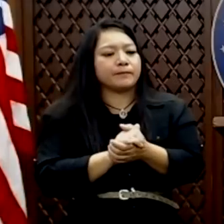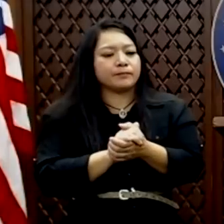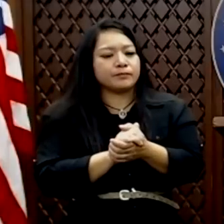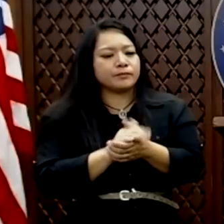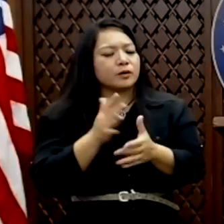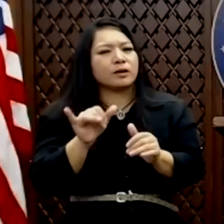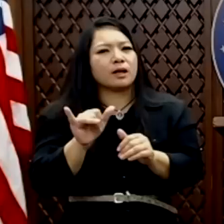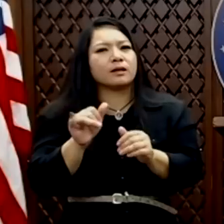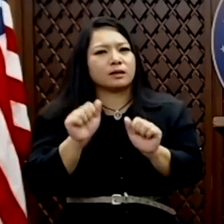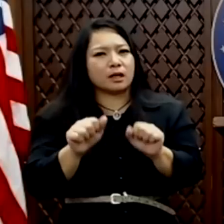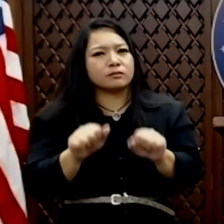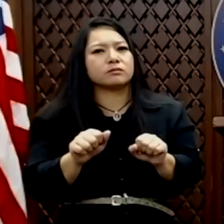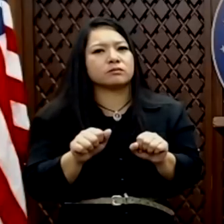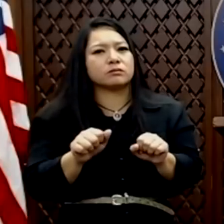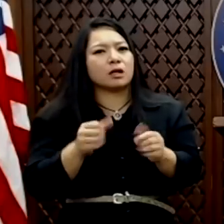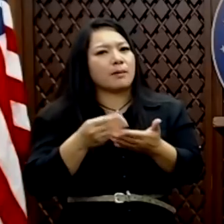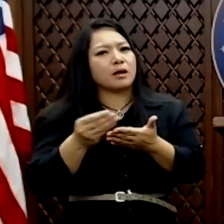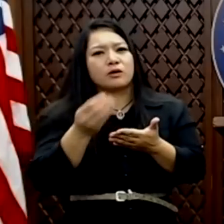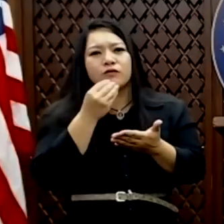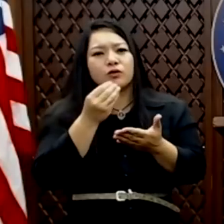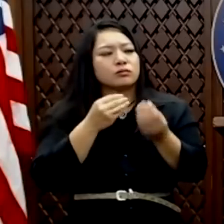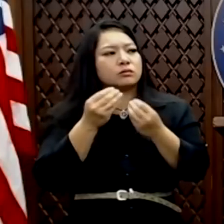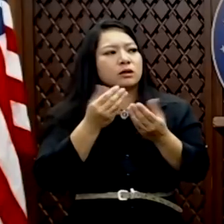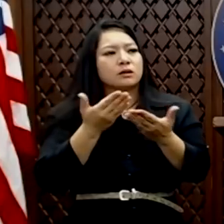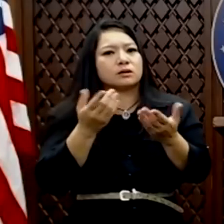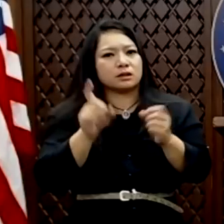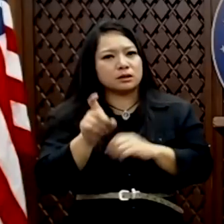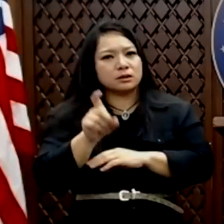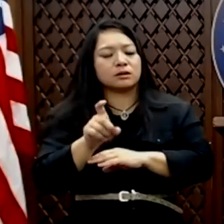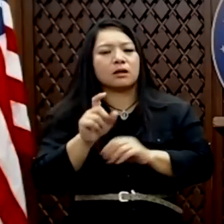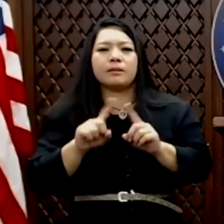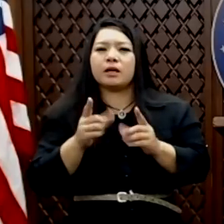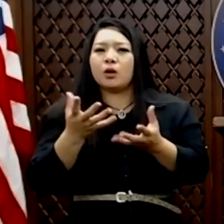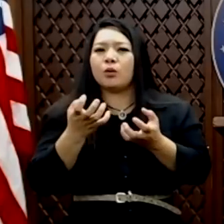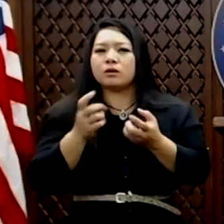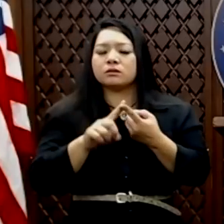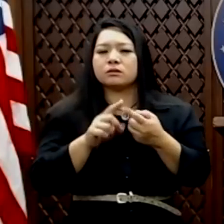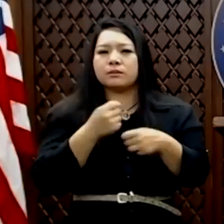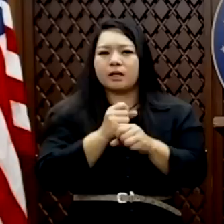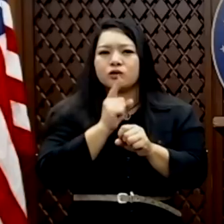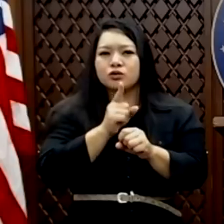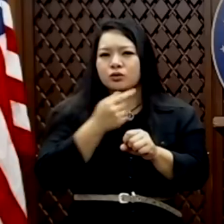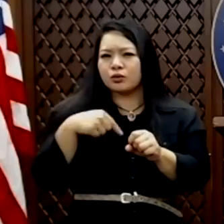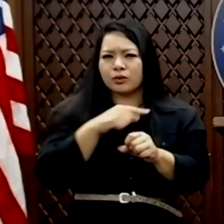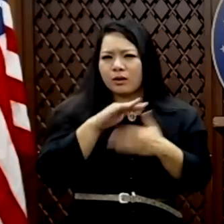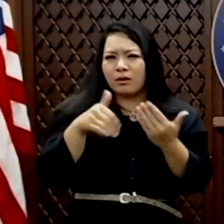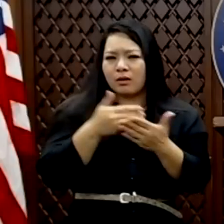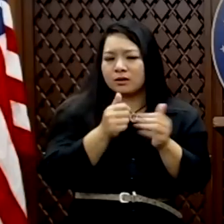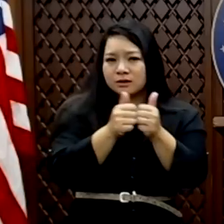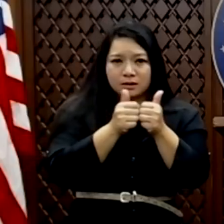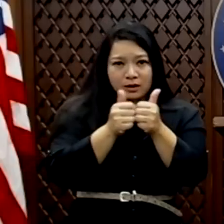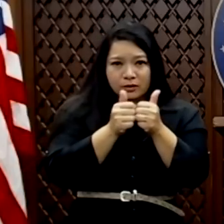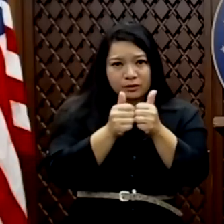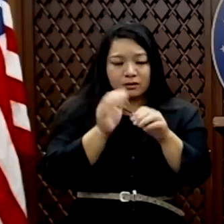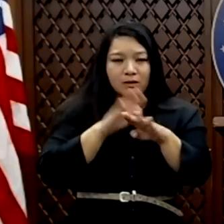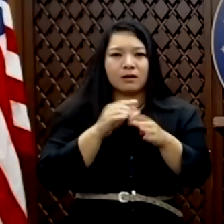so that they can buy their food and so forth. But I just want to make sure that we are all together